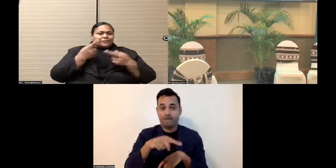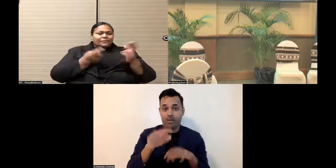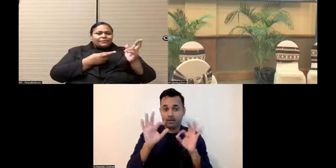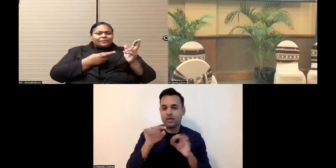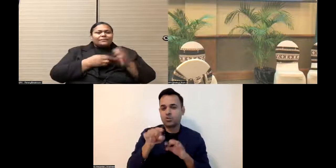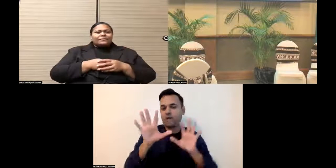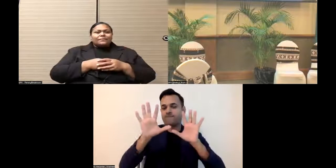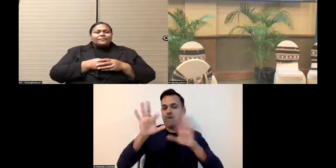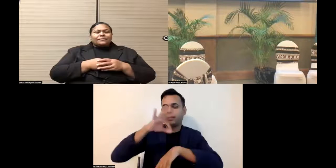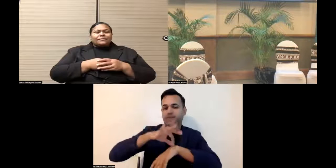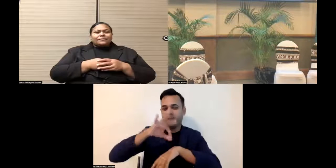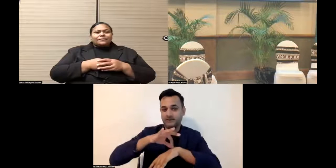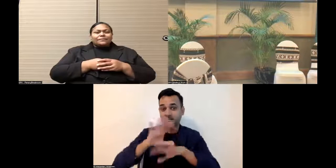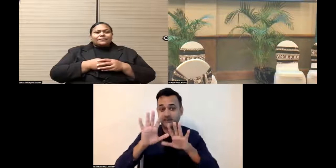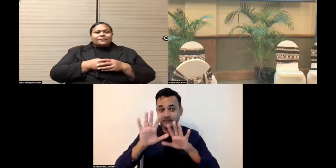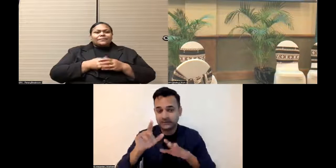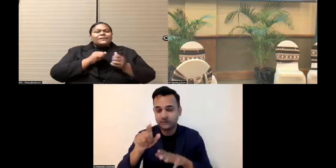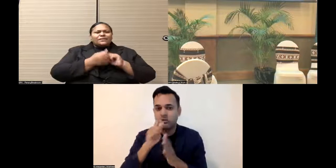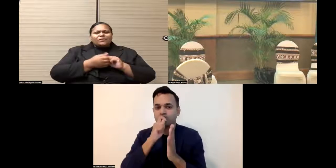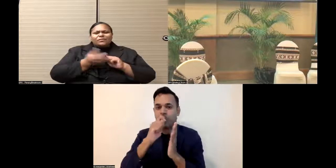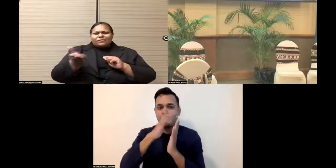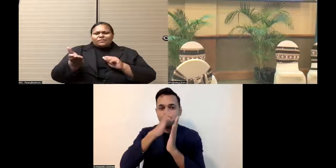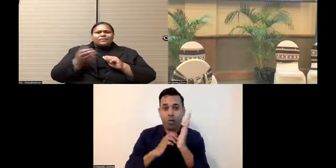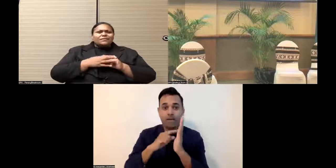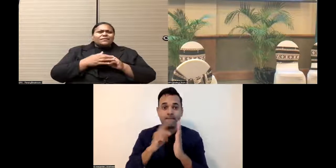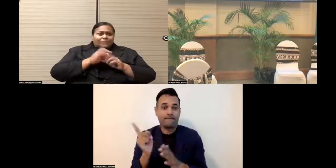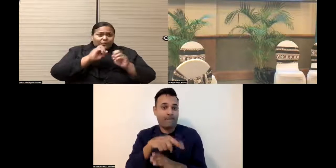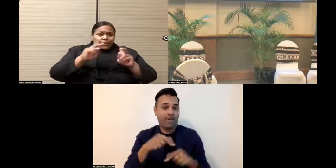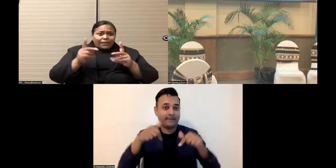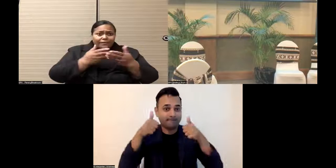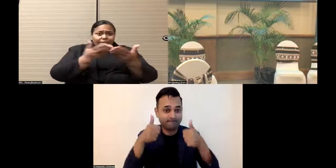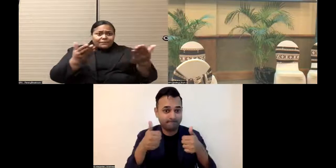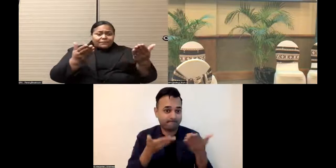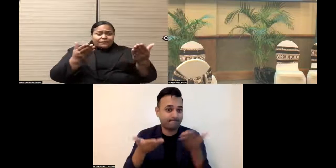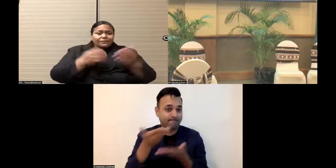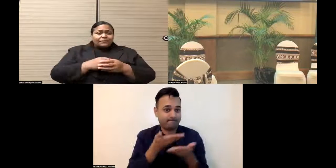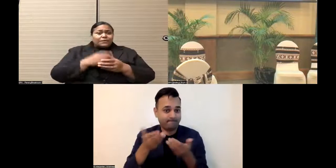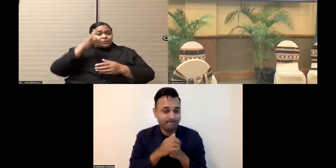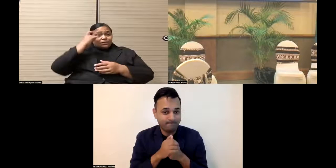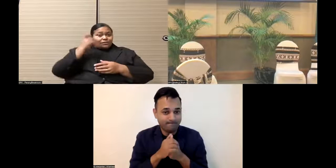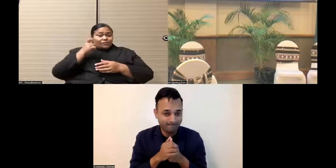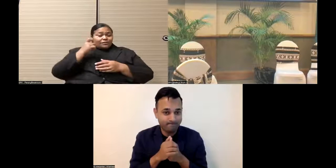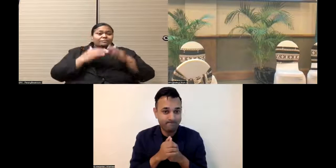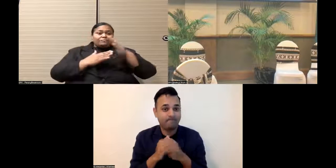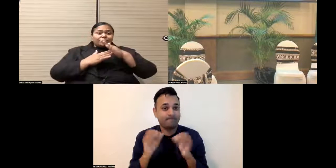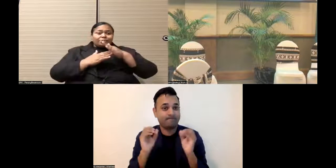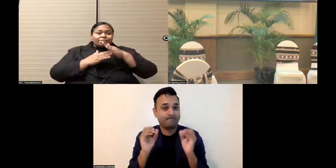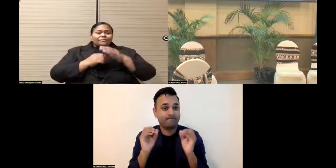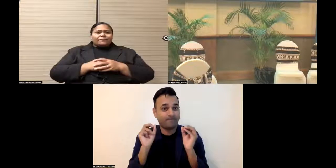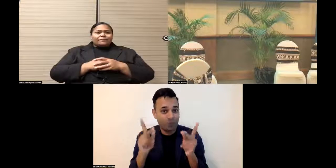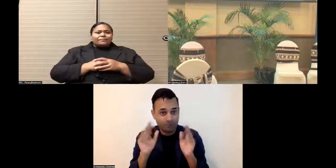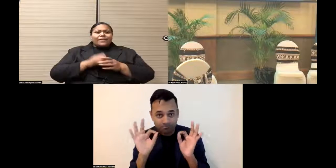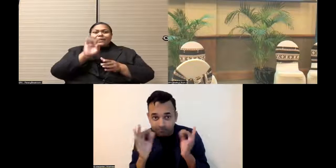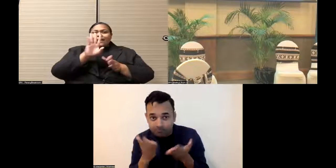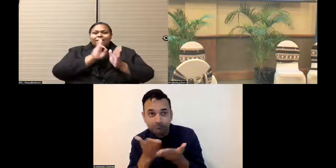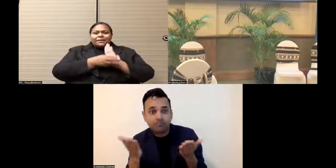I'll suggest we break now, and for 10 minutes, we'll come back at 3 p.m. and then we'll revert to the